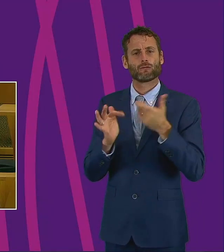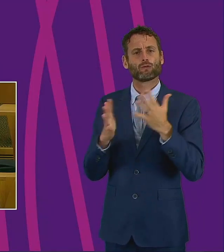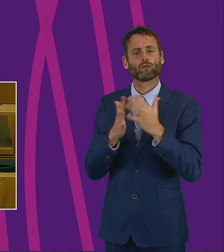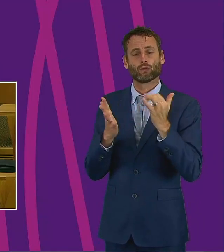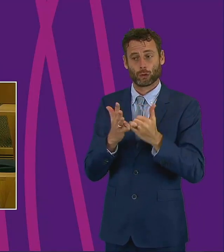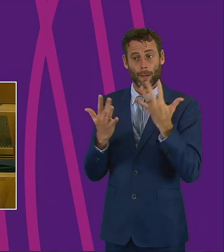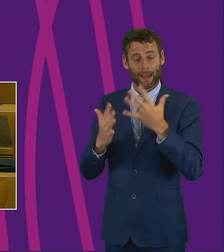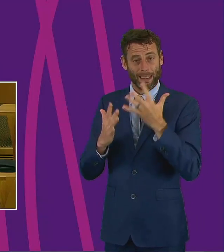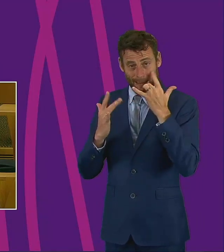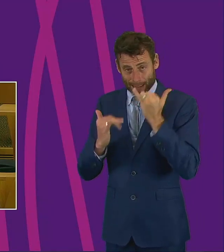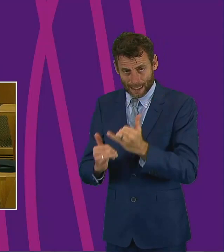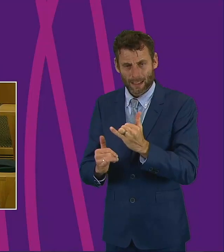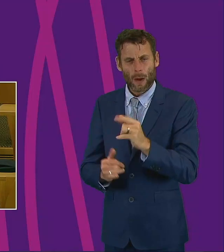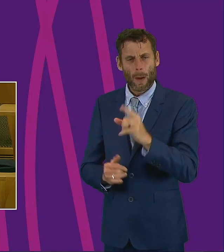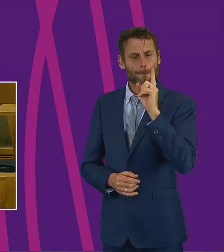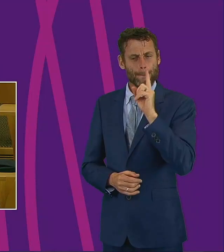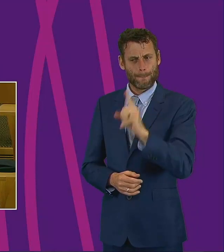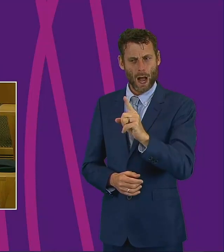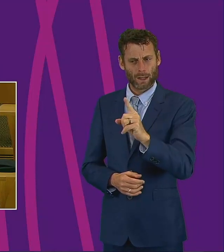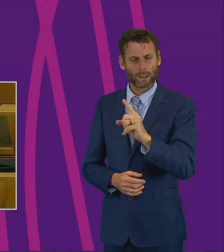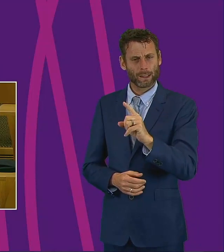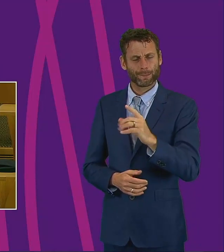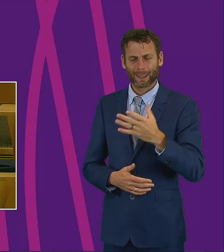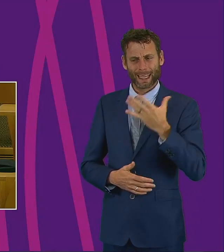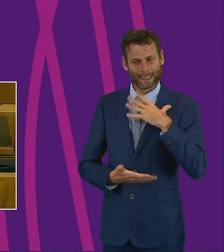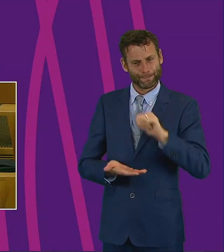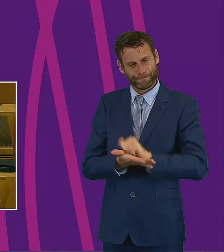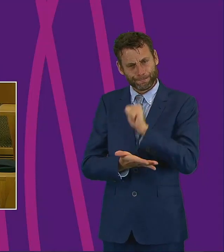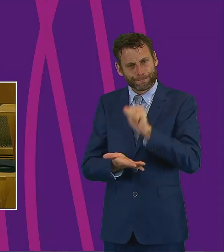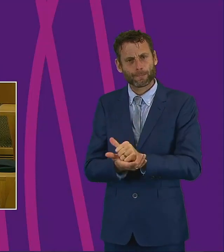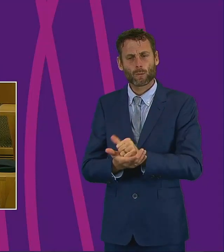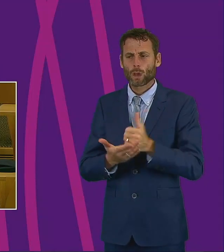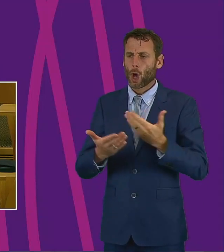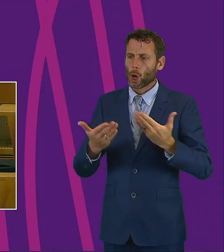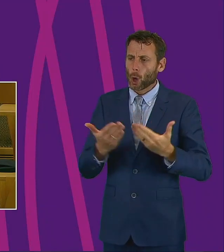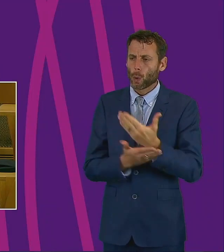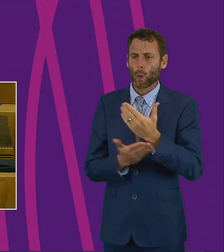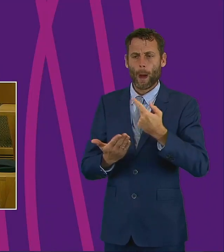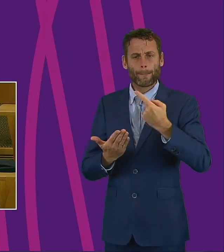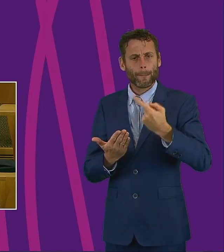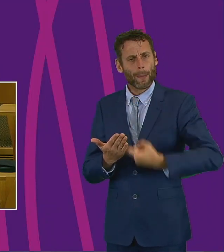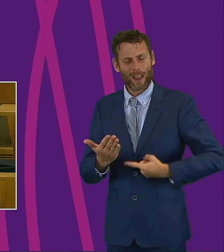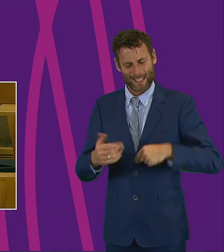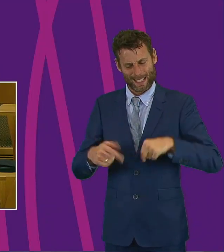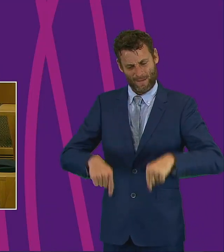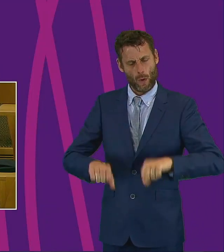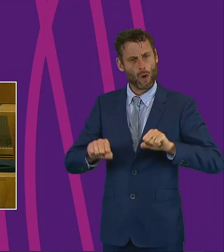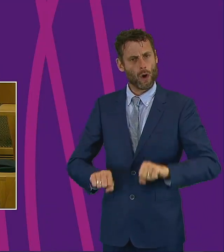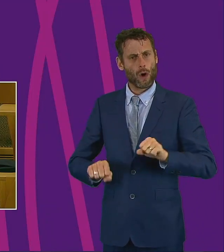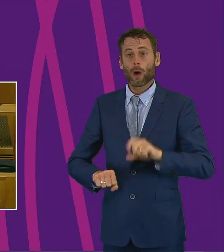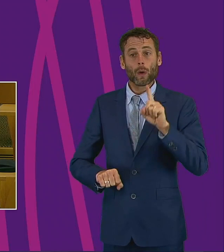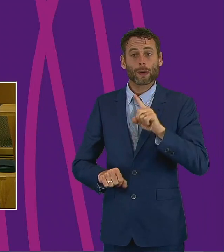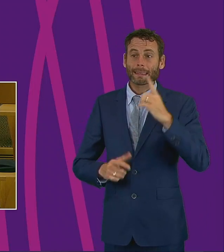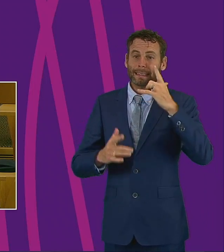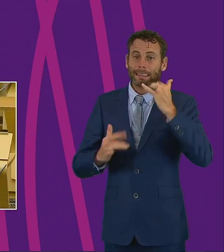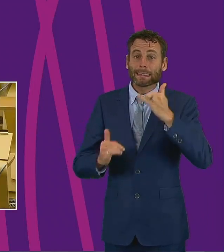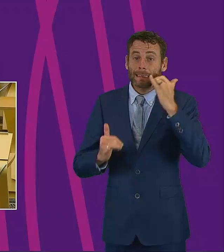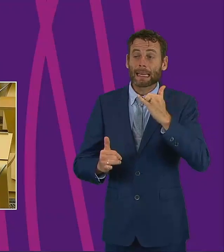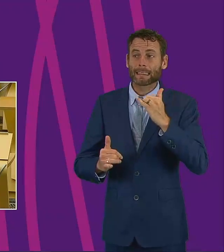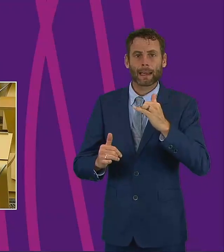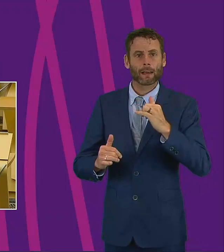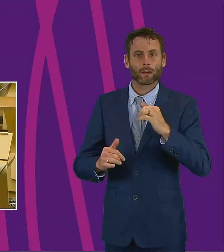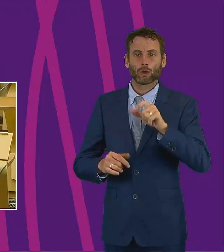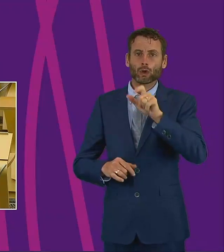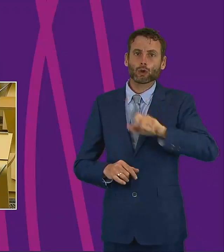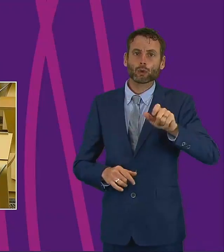new policy on testing international students. Can the First Minister update the Chamber? First Minister. We will publish